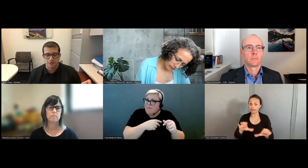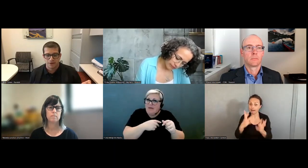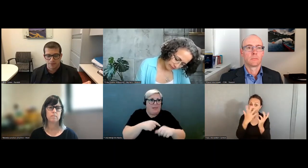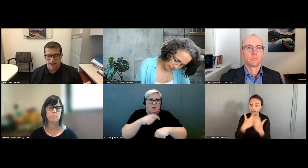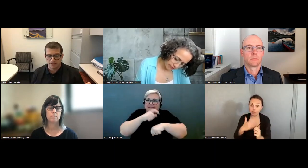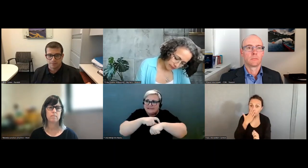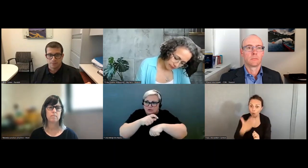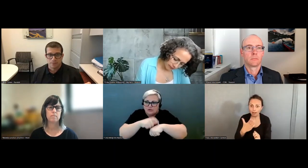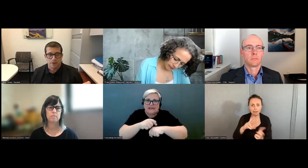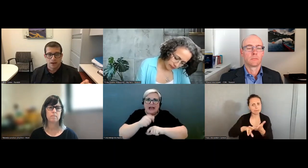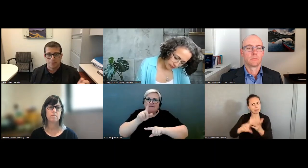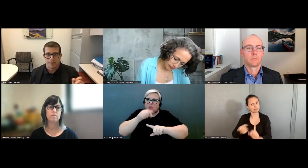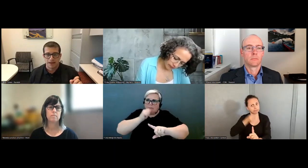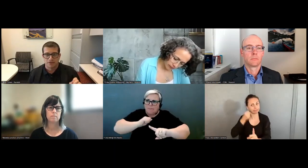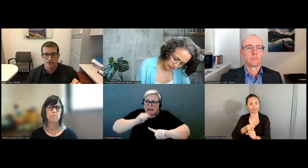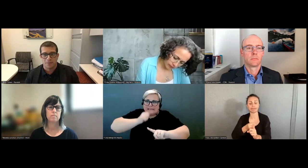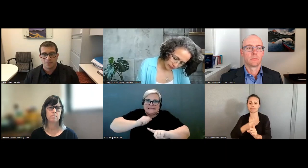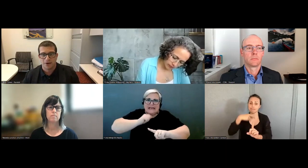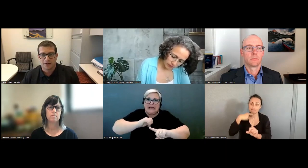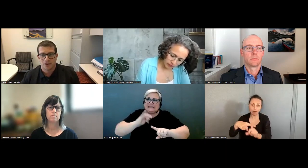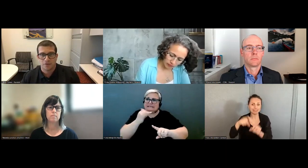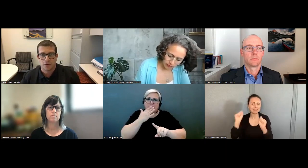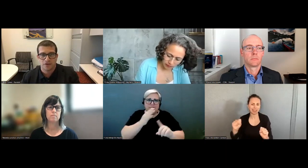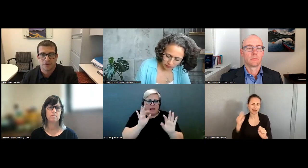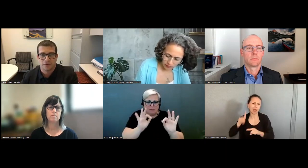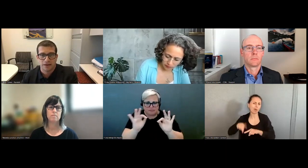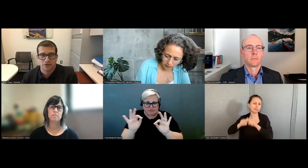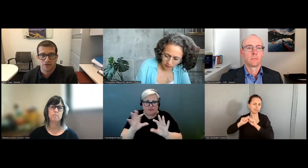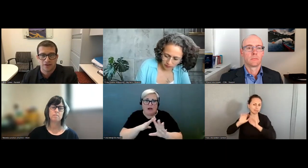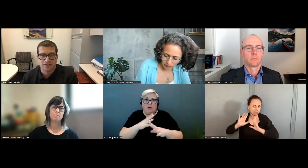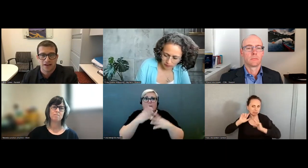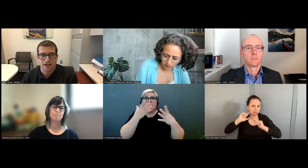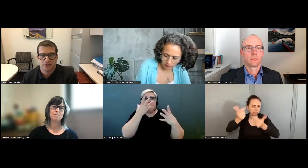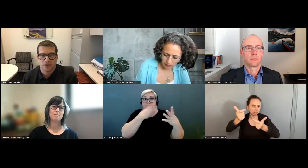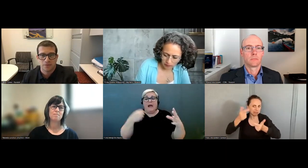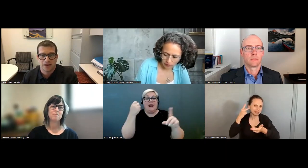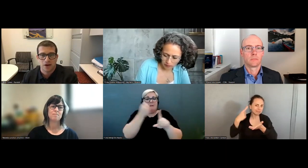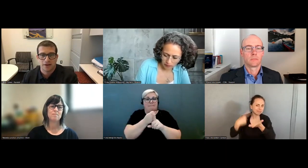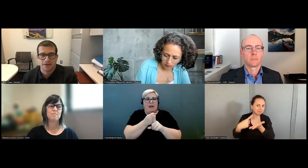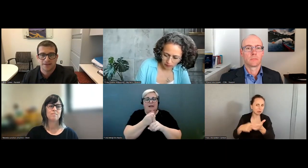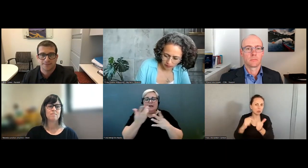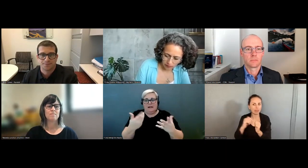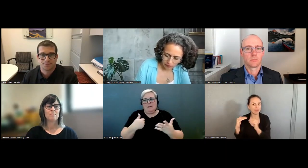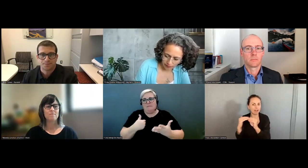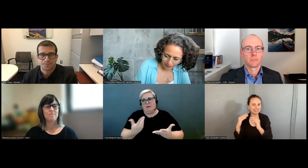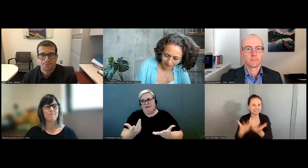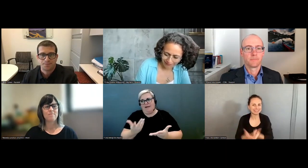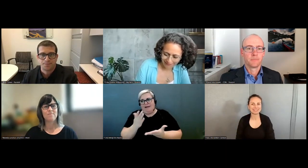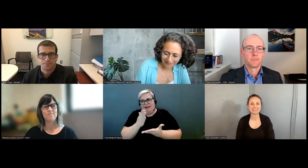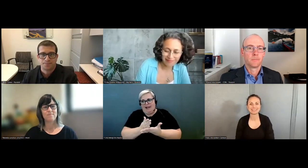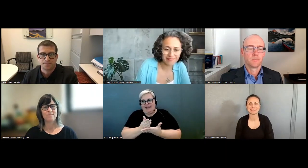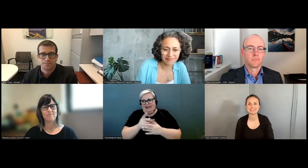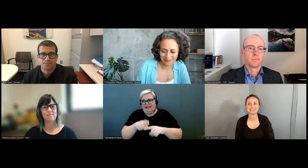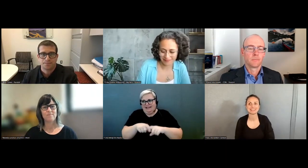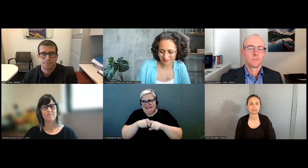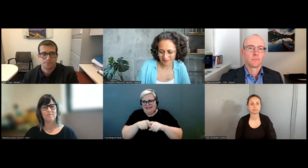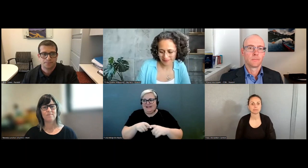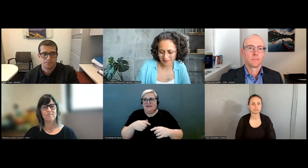have profound impacts. Maybe I'll stop there and look forward to interesting discussion with my colleagues.